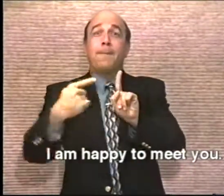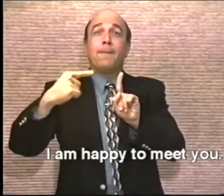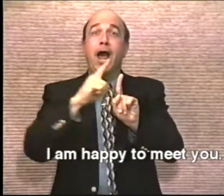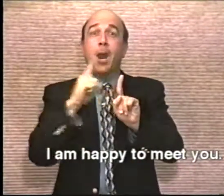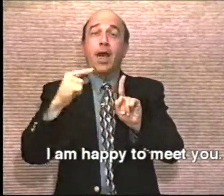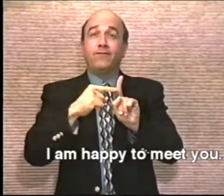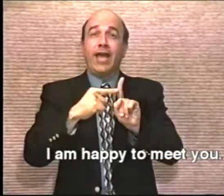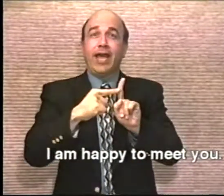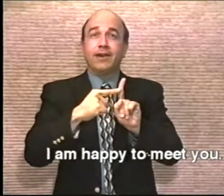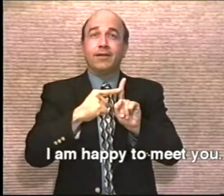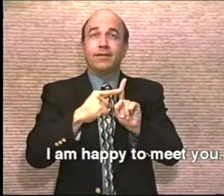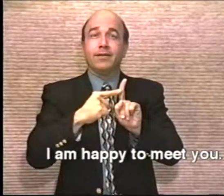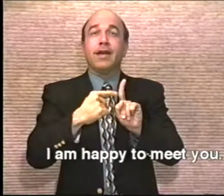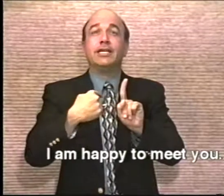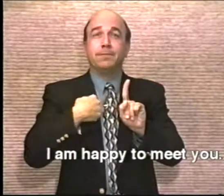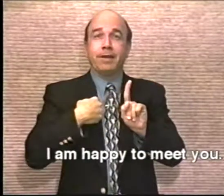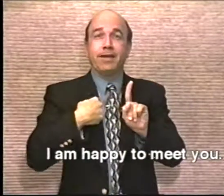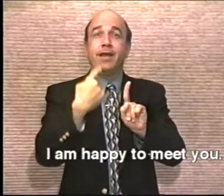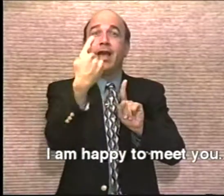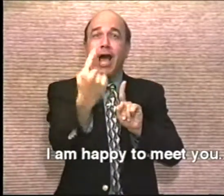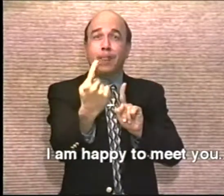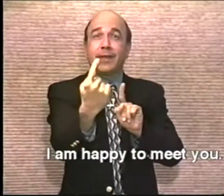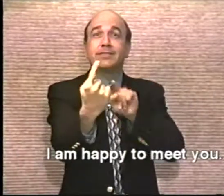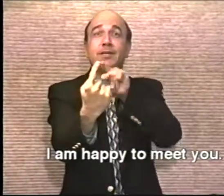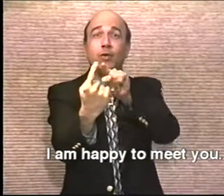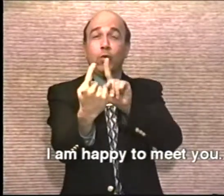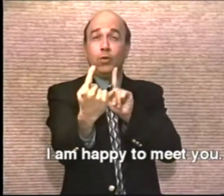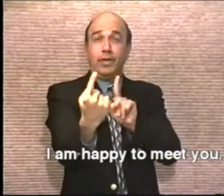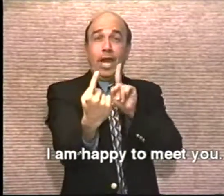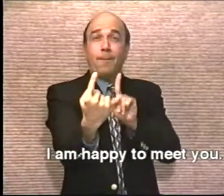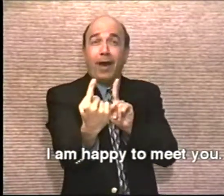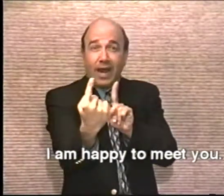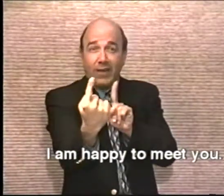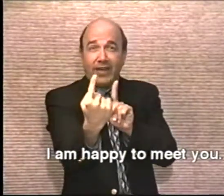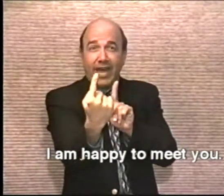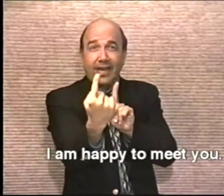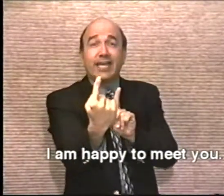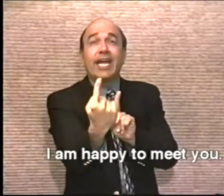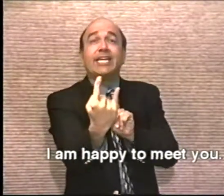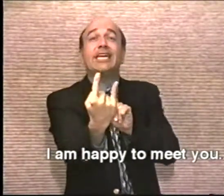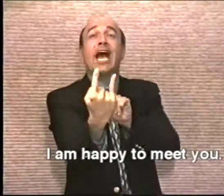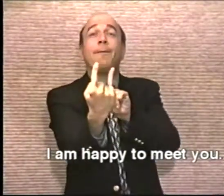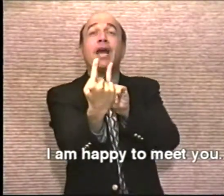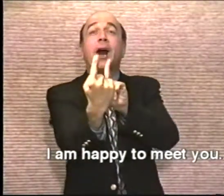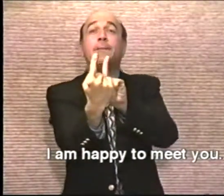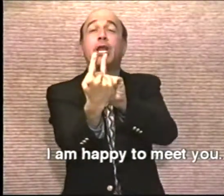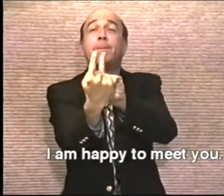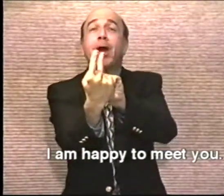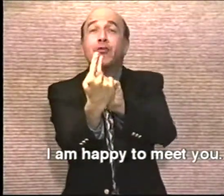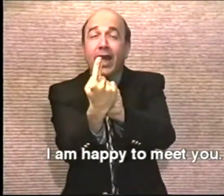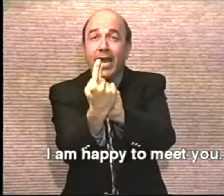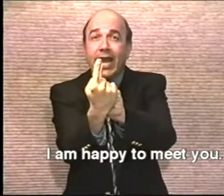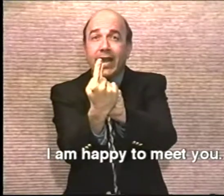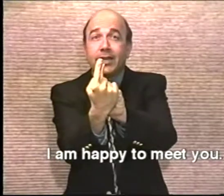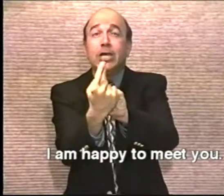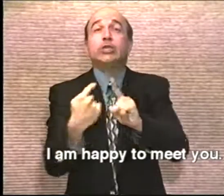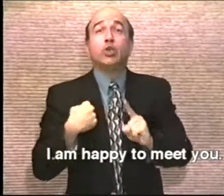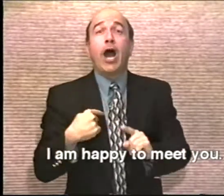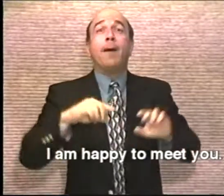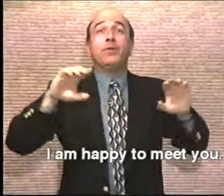my left hand is me and this is you, and my left hand is coming up to my right hand. So I'm